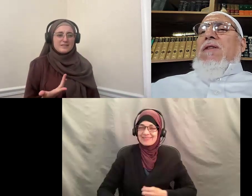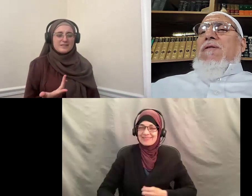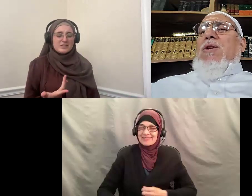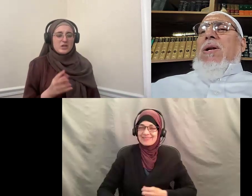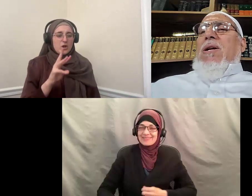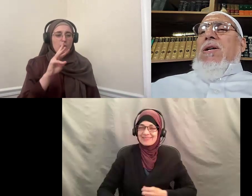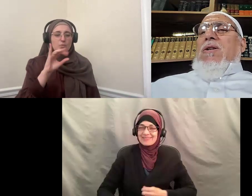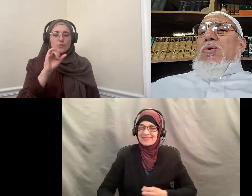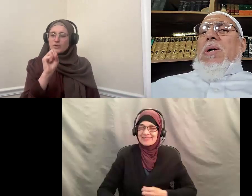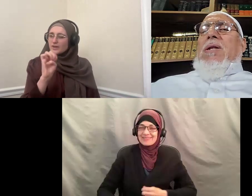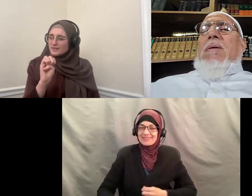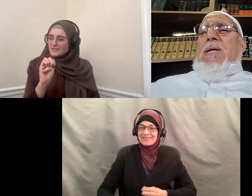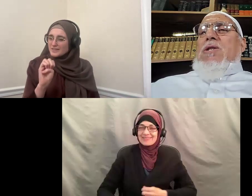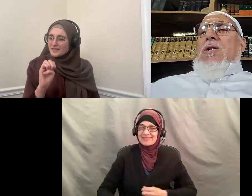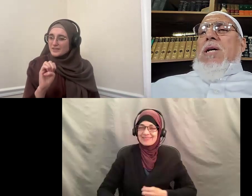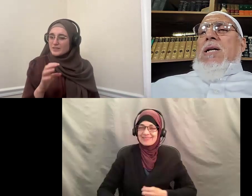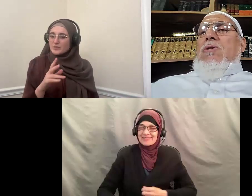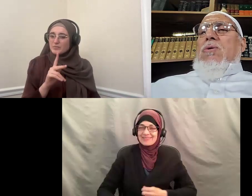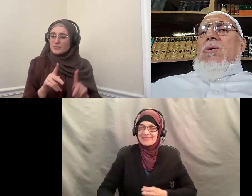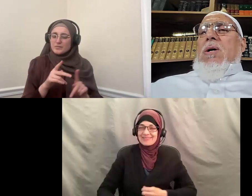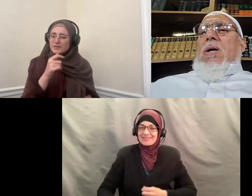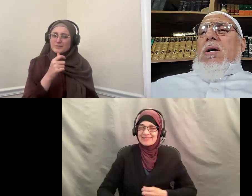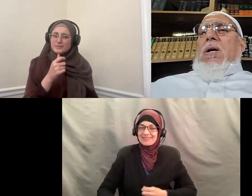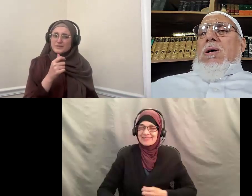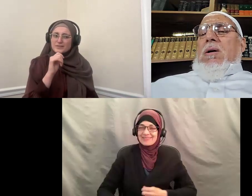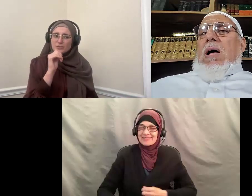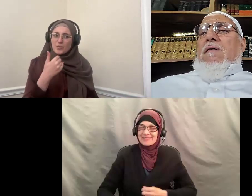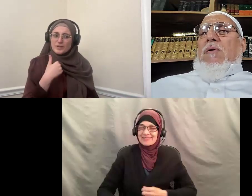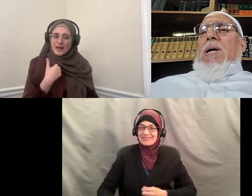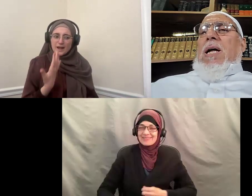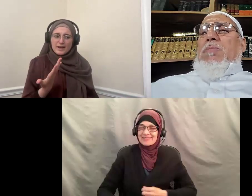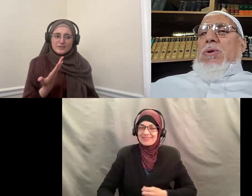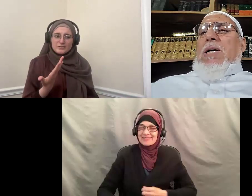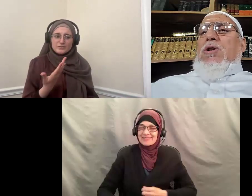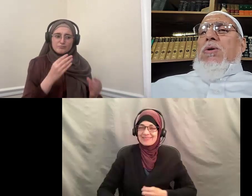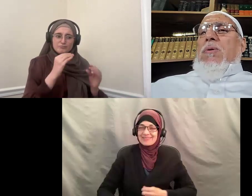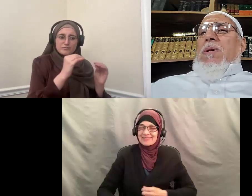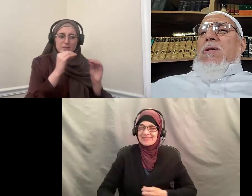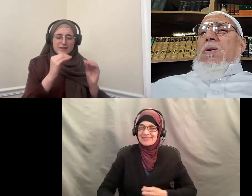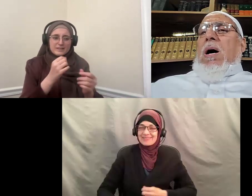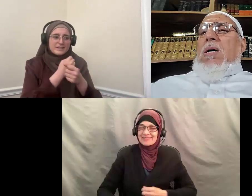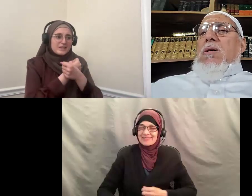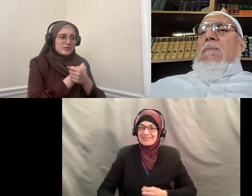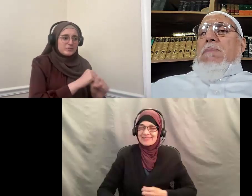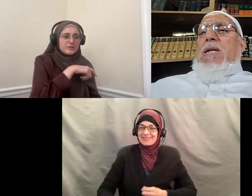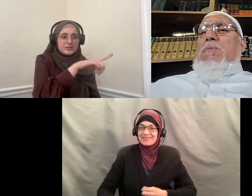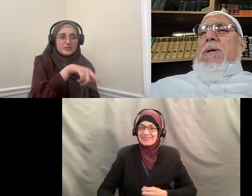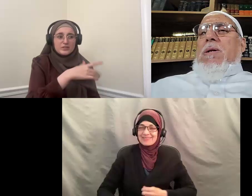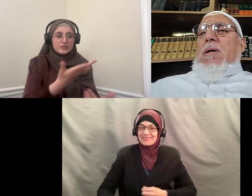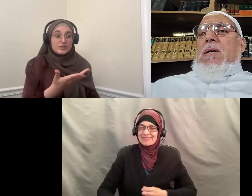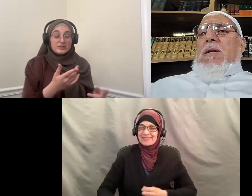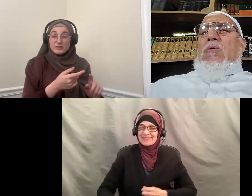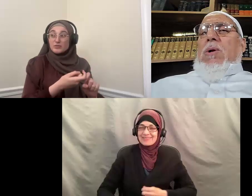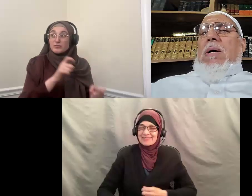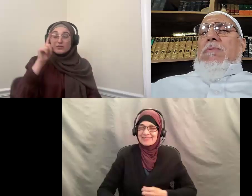wise individual to heed the message and to avoid and protect you from this awesome